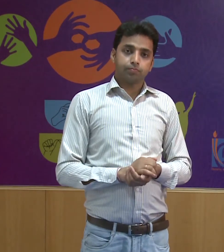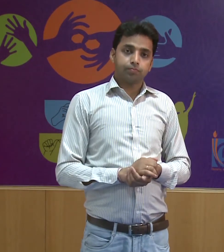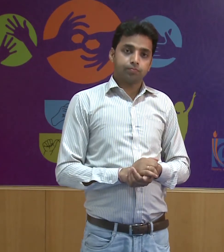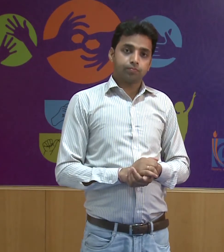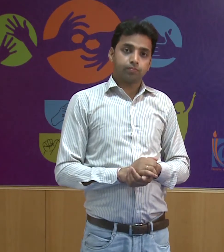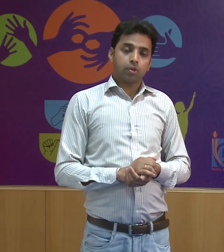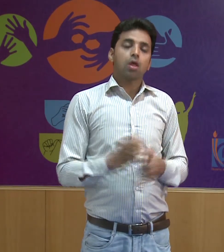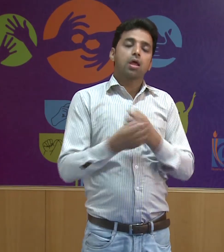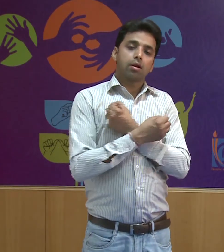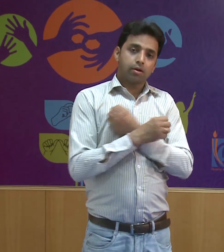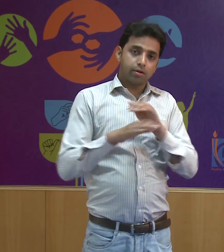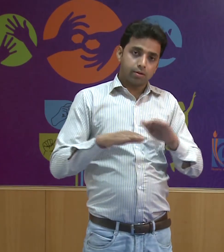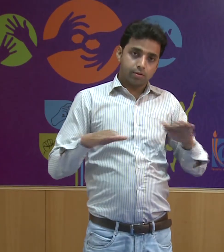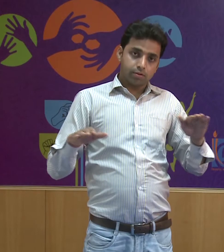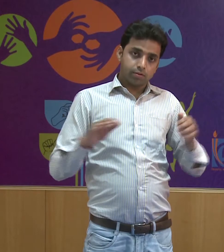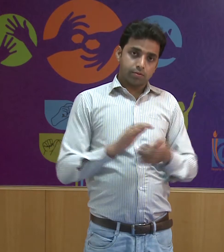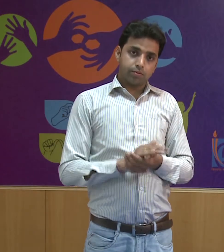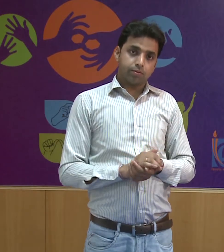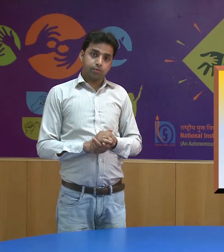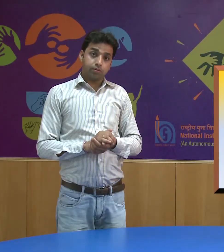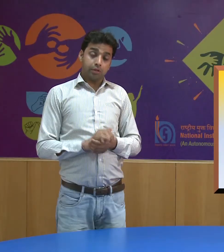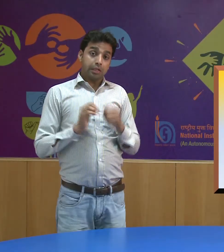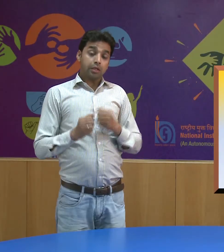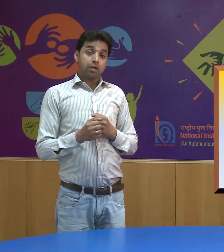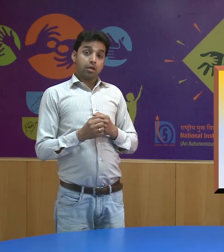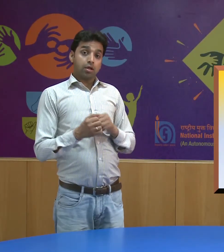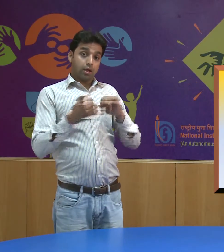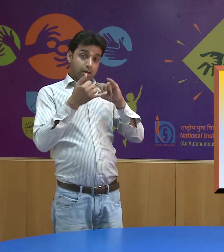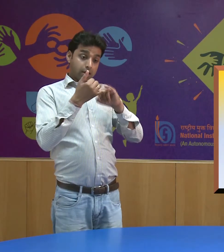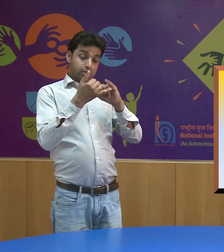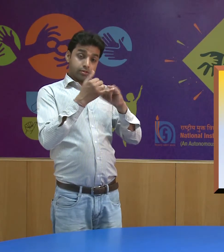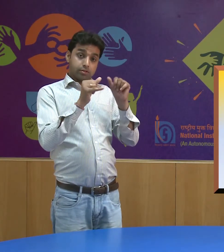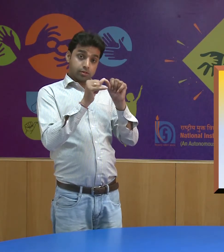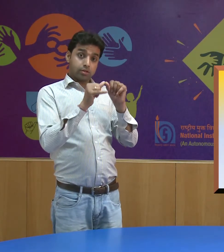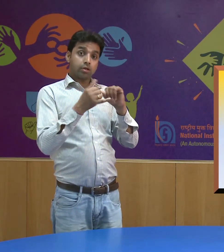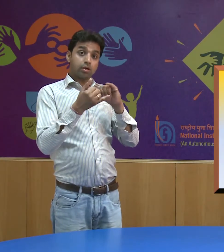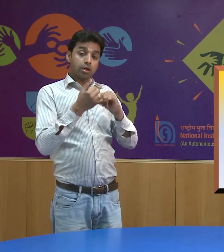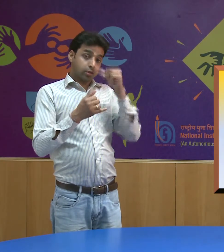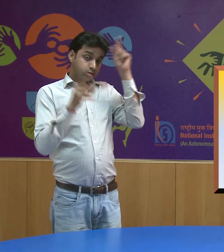Dear learners, the Rashtriya Madhyamik Shiksha Abhiyan